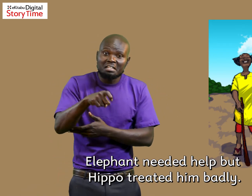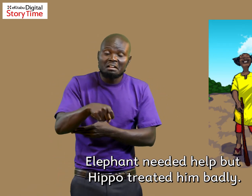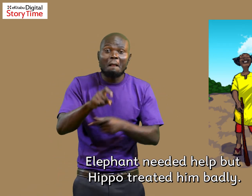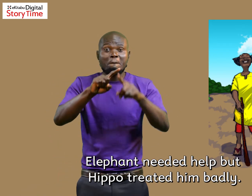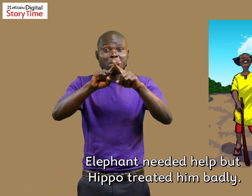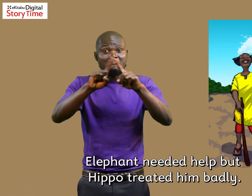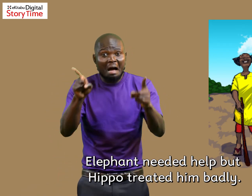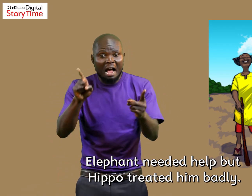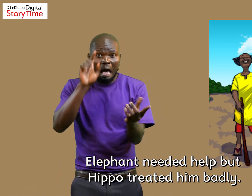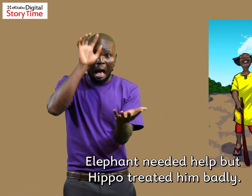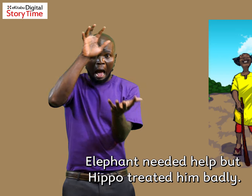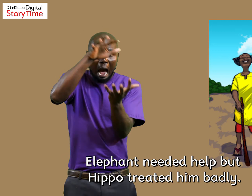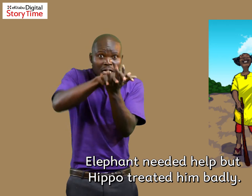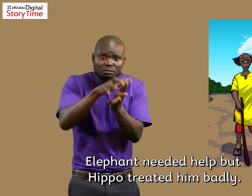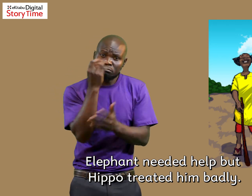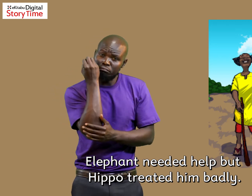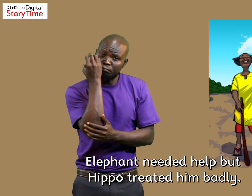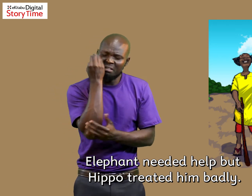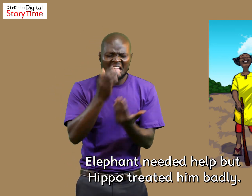Elephant needed help, but Hippo treated him badly.